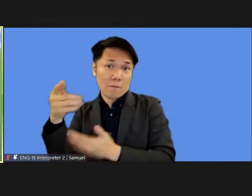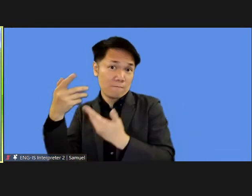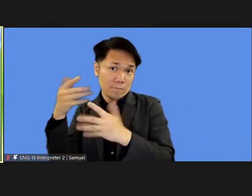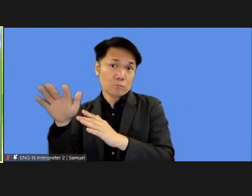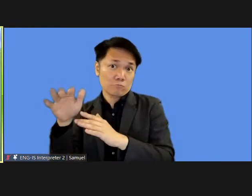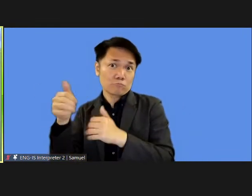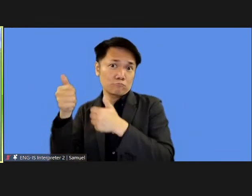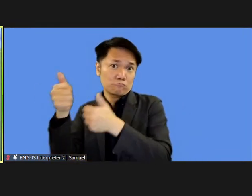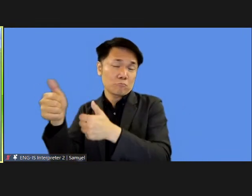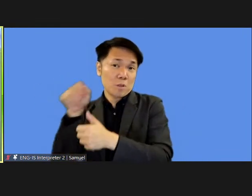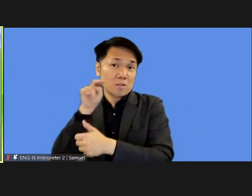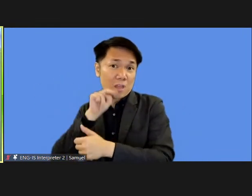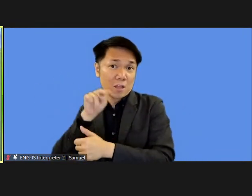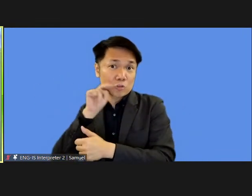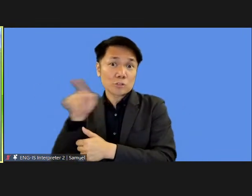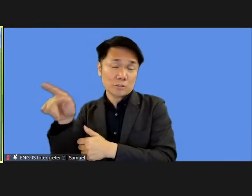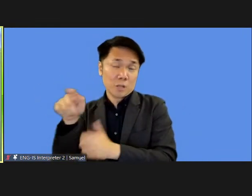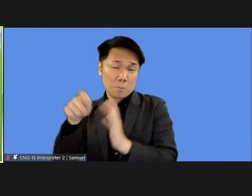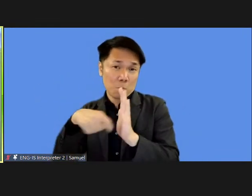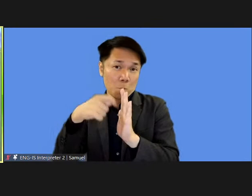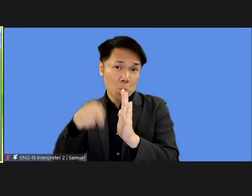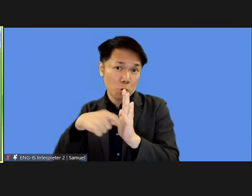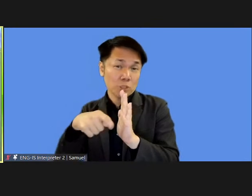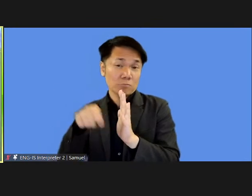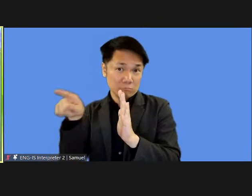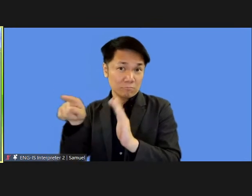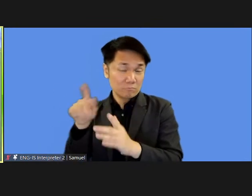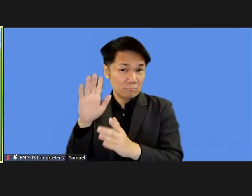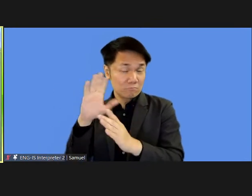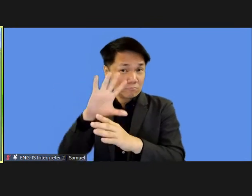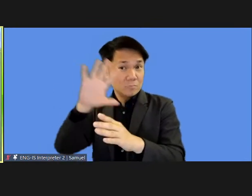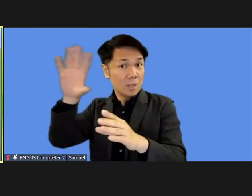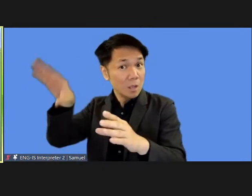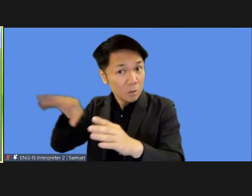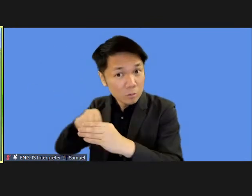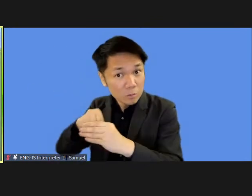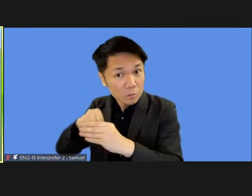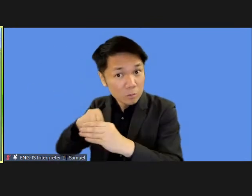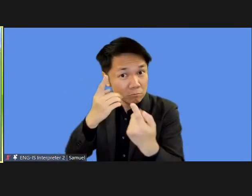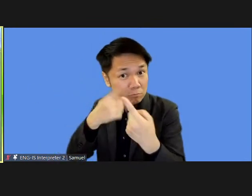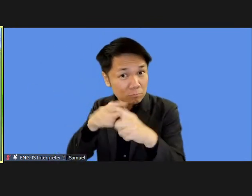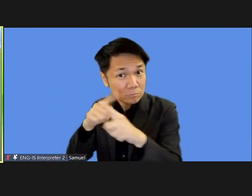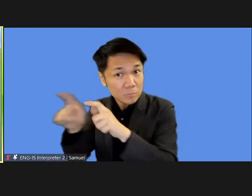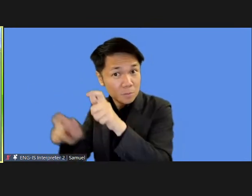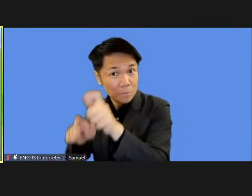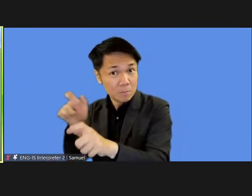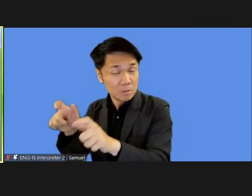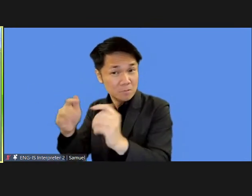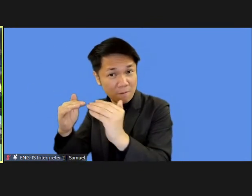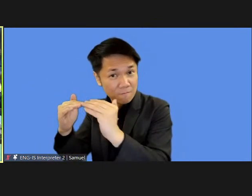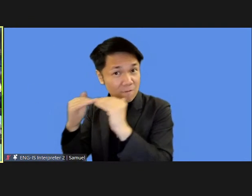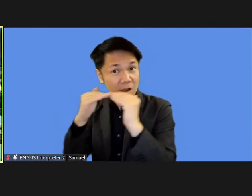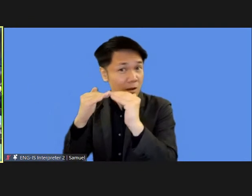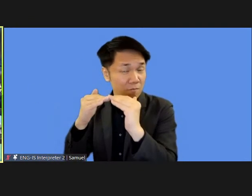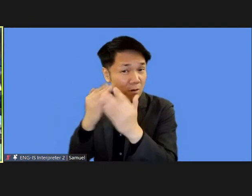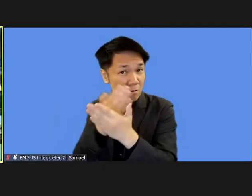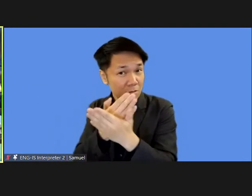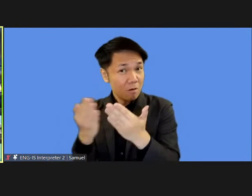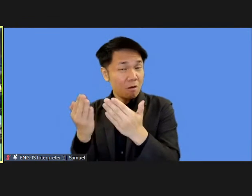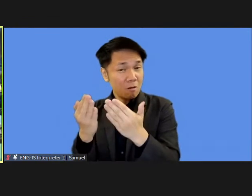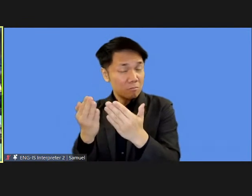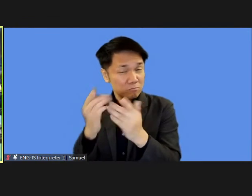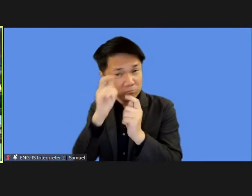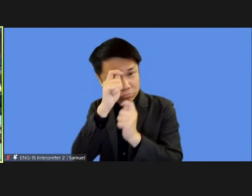Nigeria. And they said that this has to be done in an inclusive way that addresses key issues of justice in the